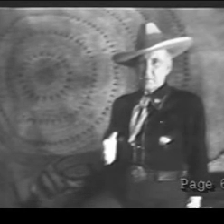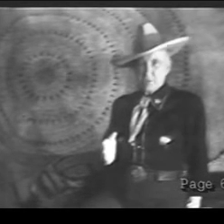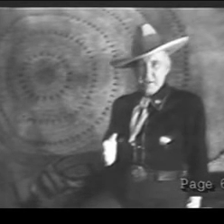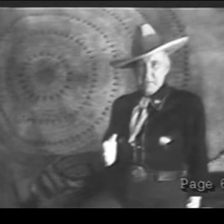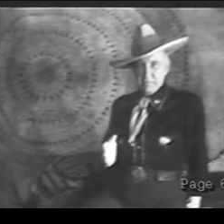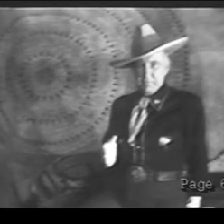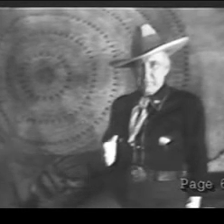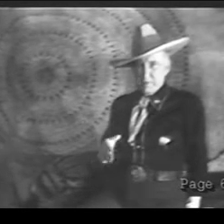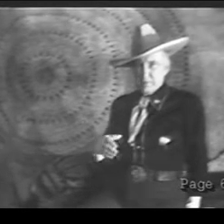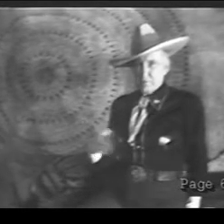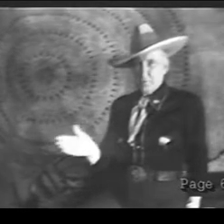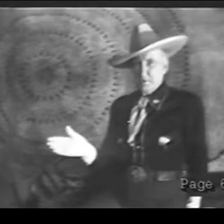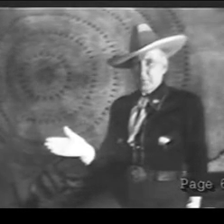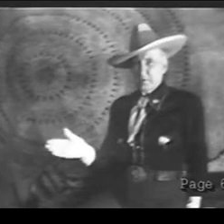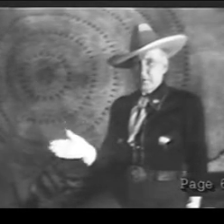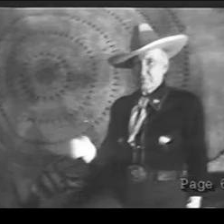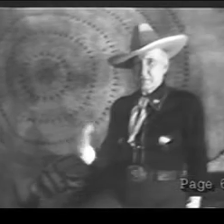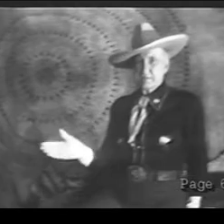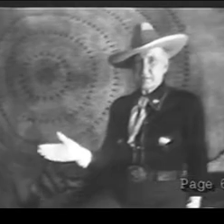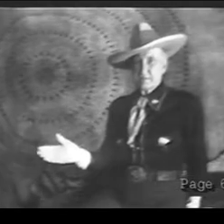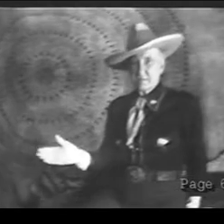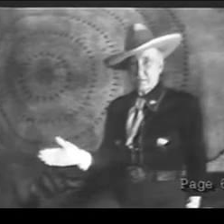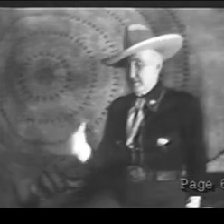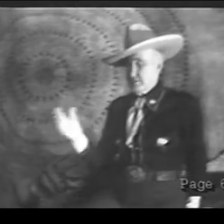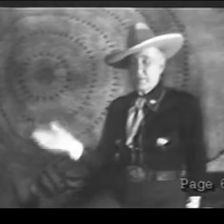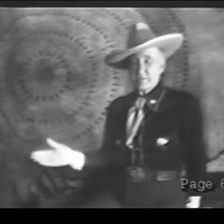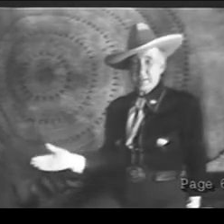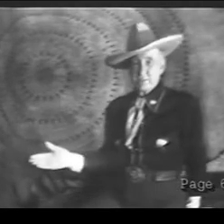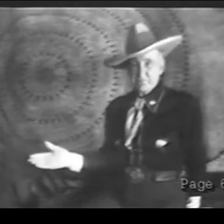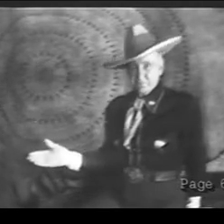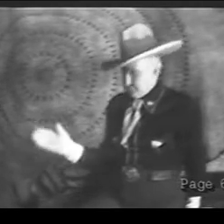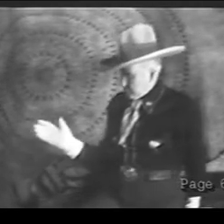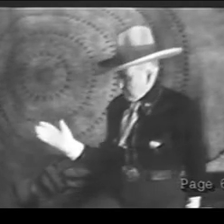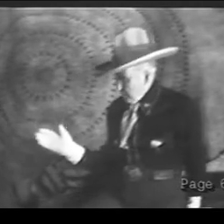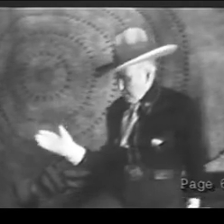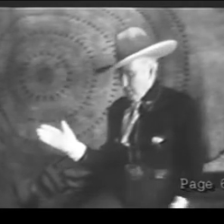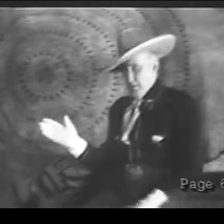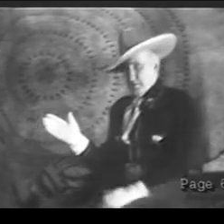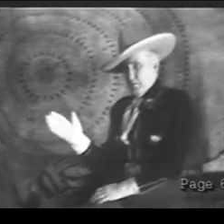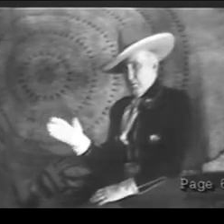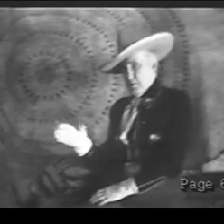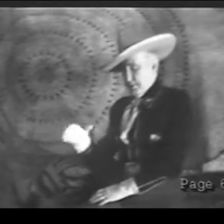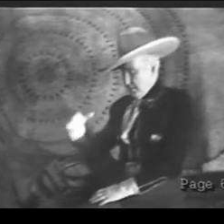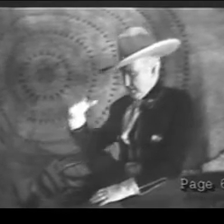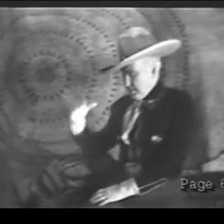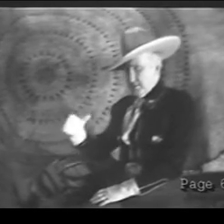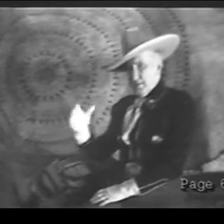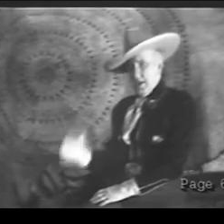straight. There's no possibility of incest or anything of that sort. So he's not